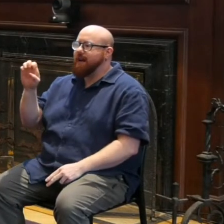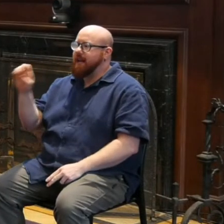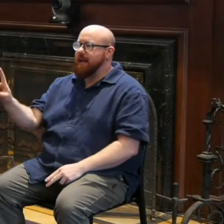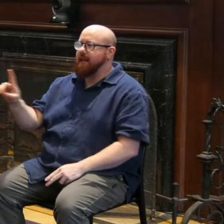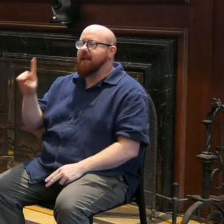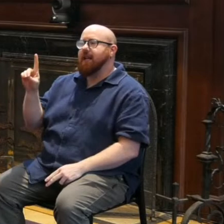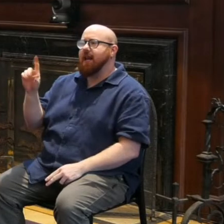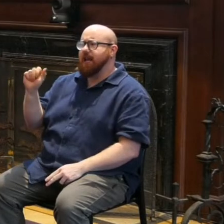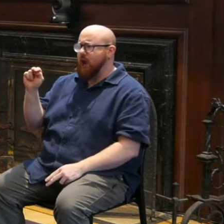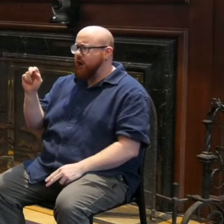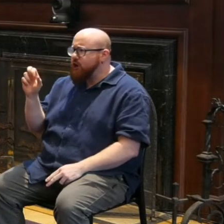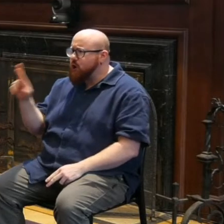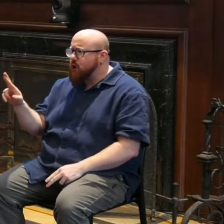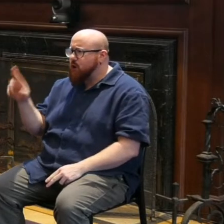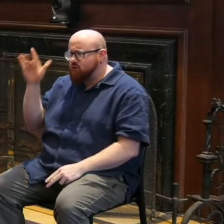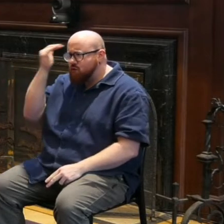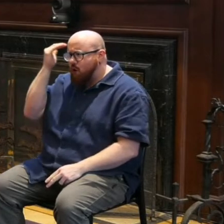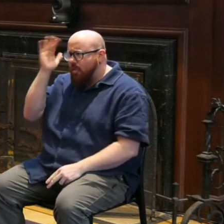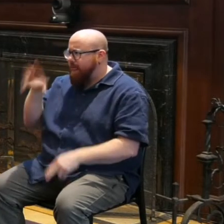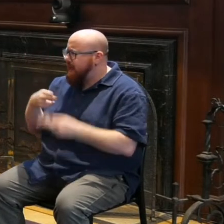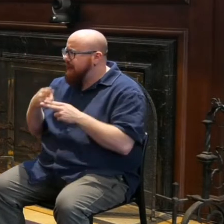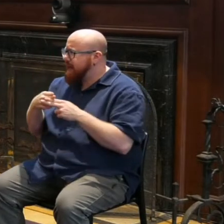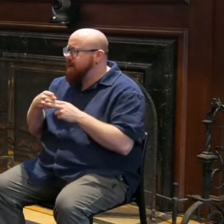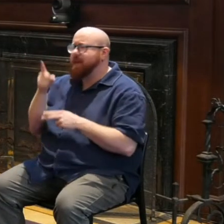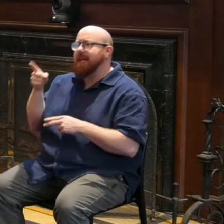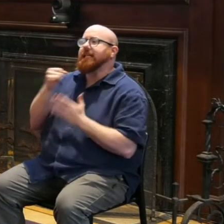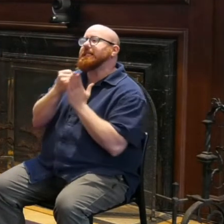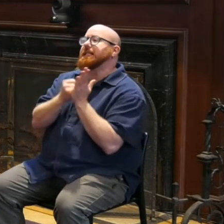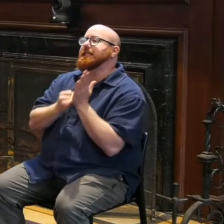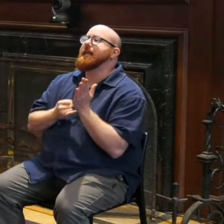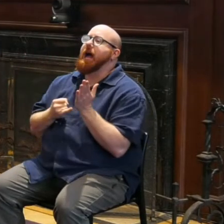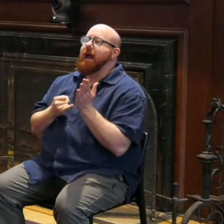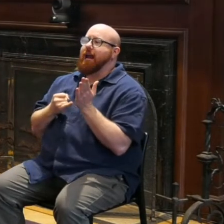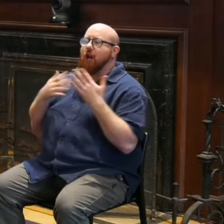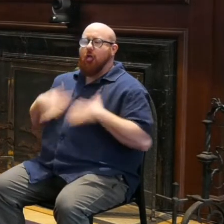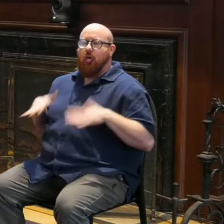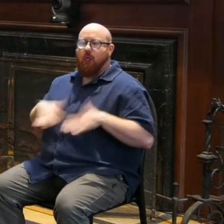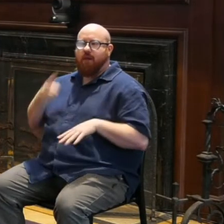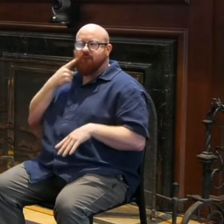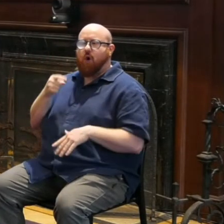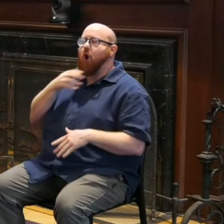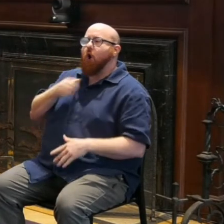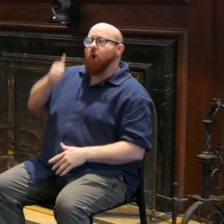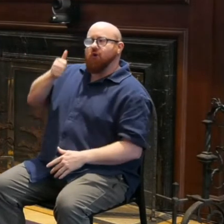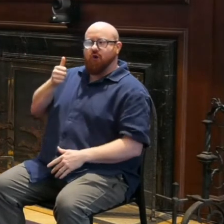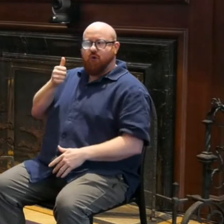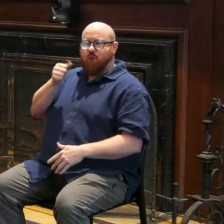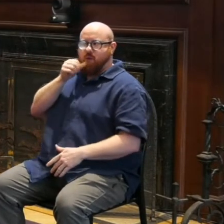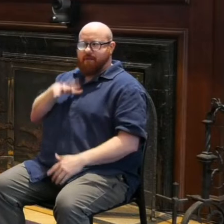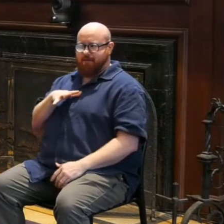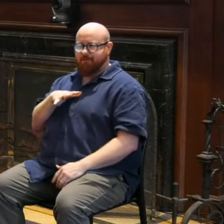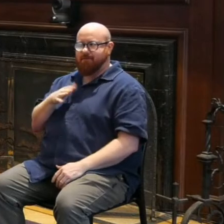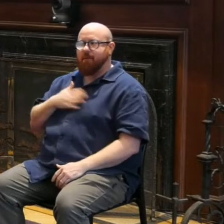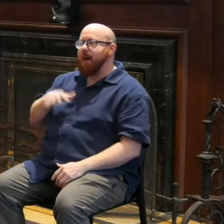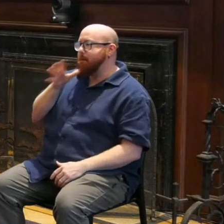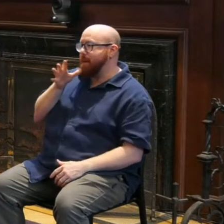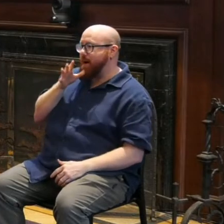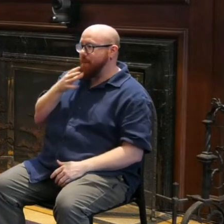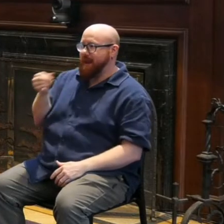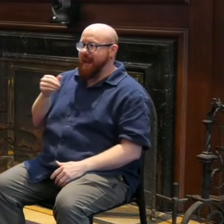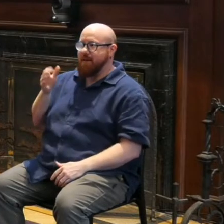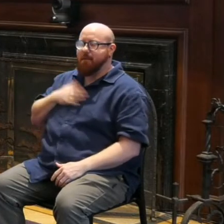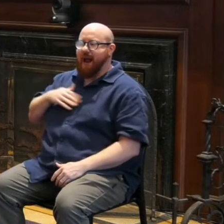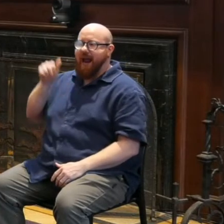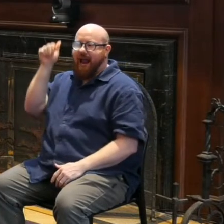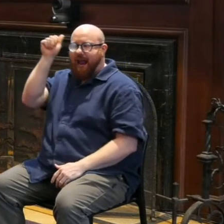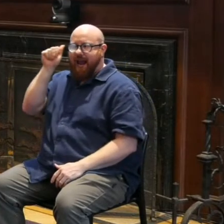designer, a clothing designer for women of a mature age. And my mother and aunt were very much in love